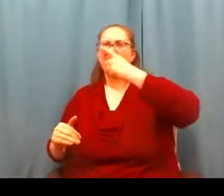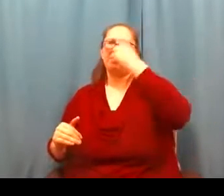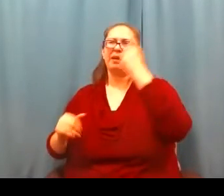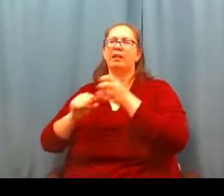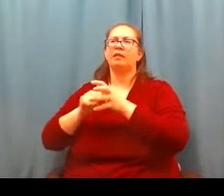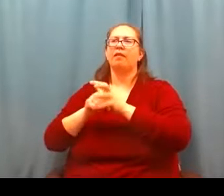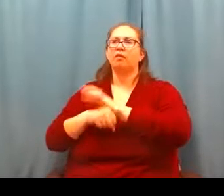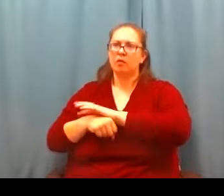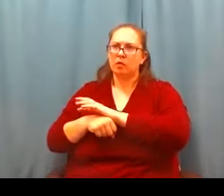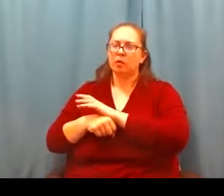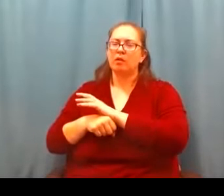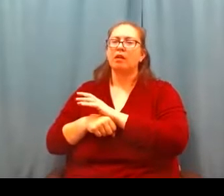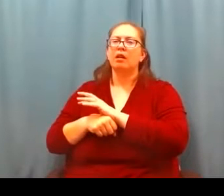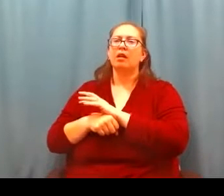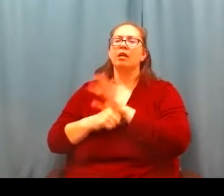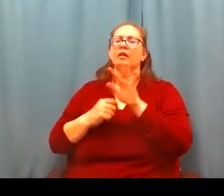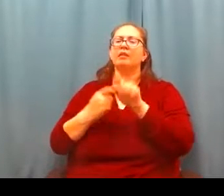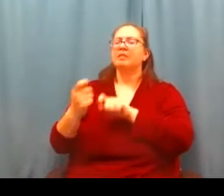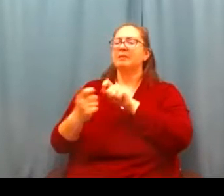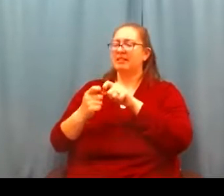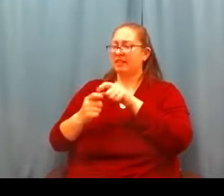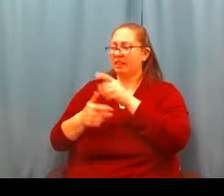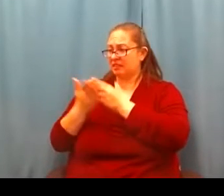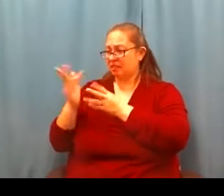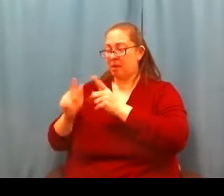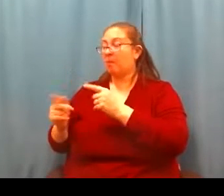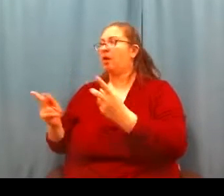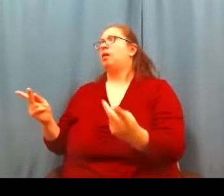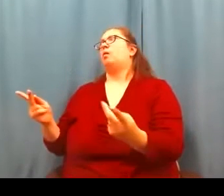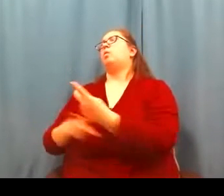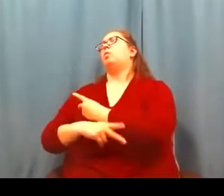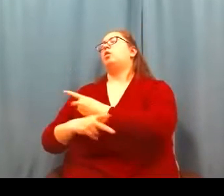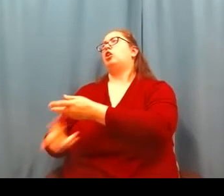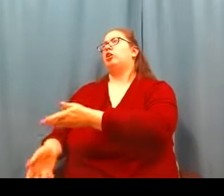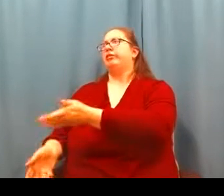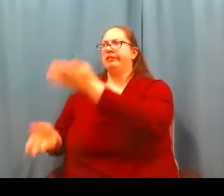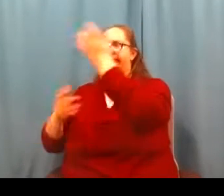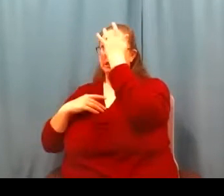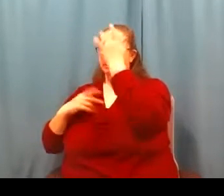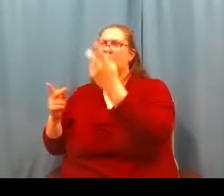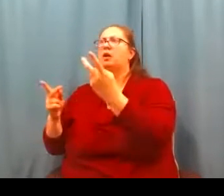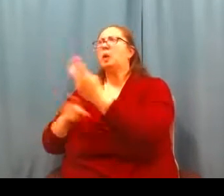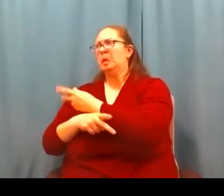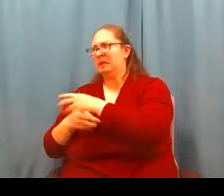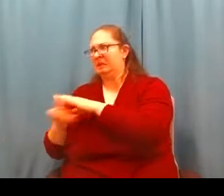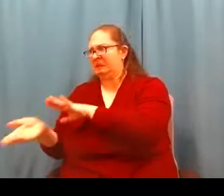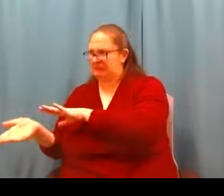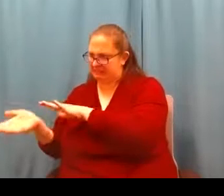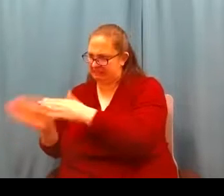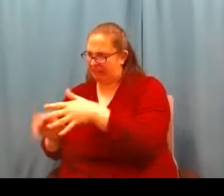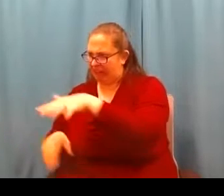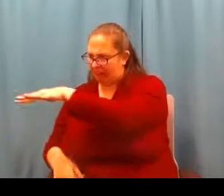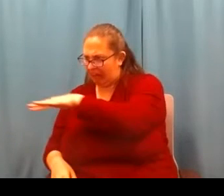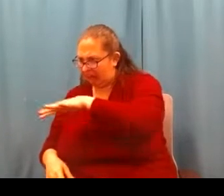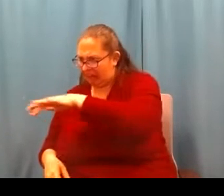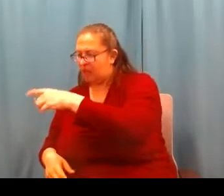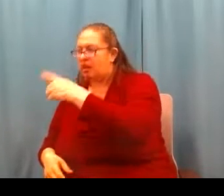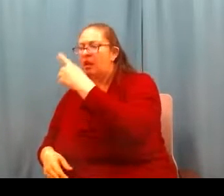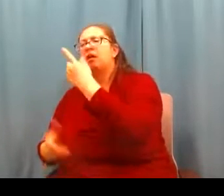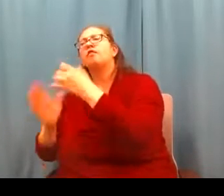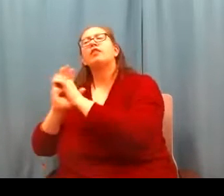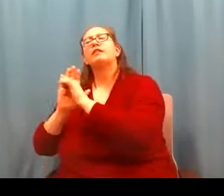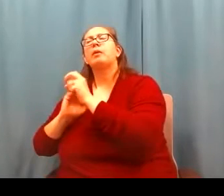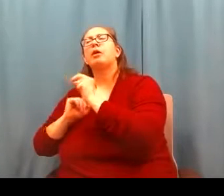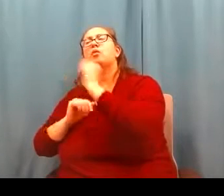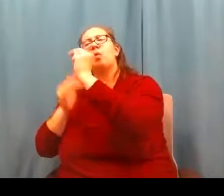particularly those that have worse outcomes because Black residents of North City and North County have been